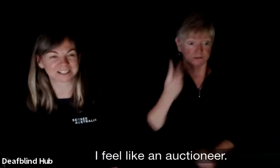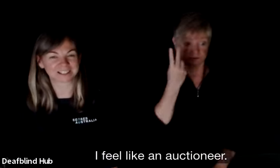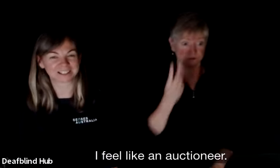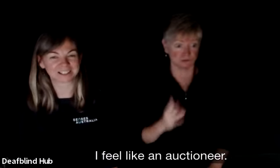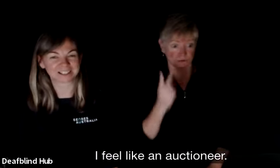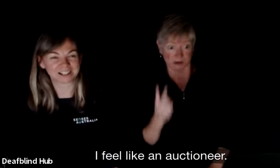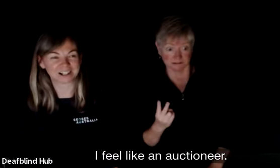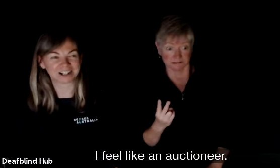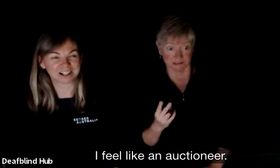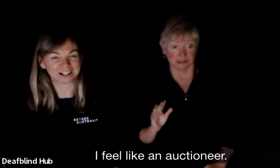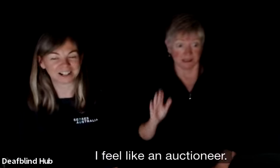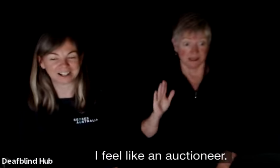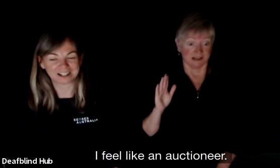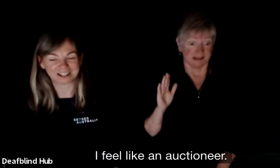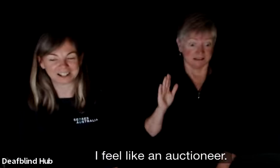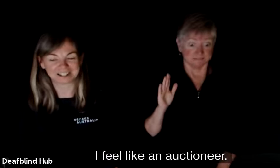twice.